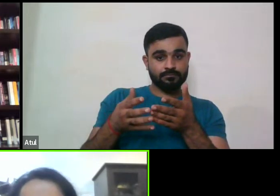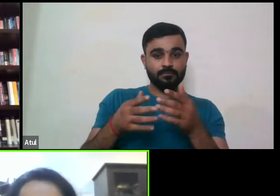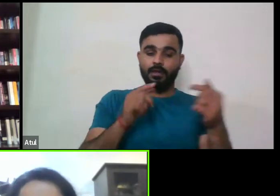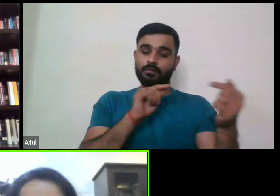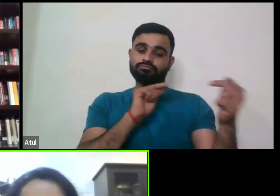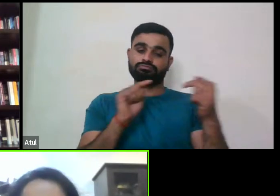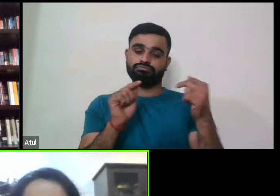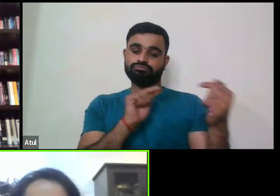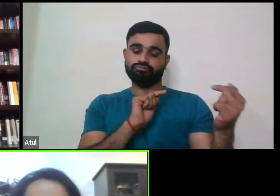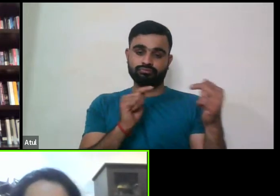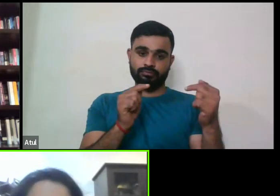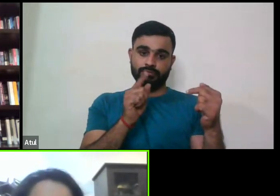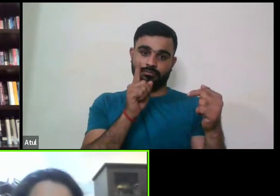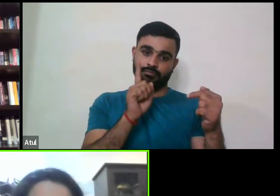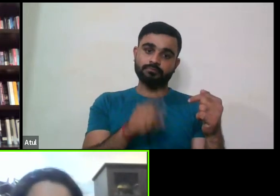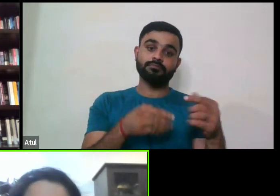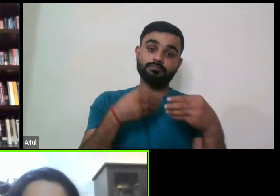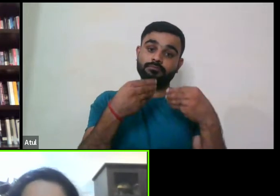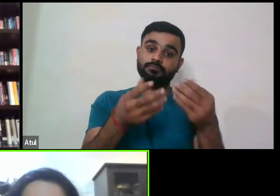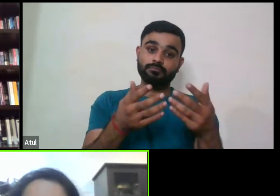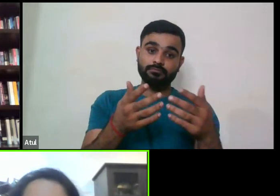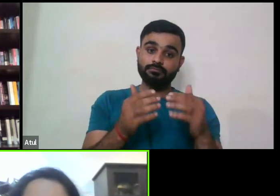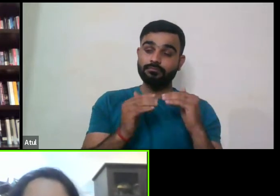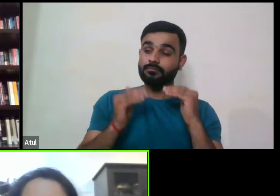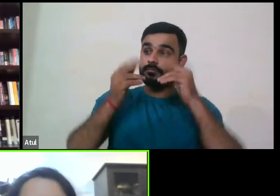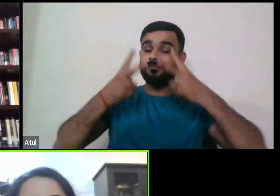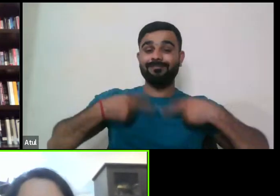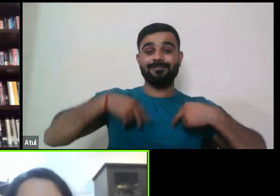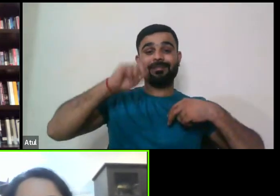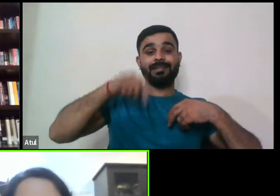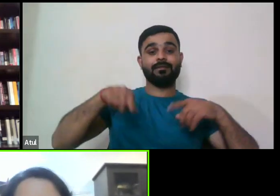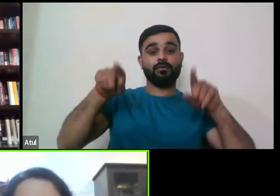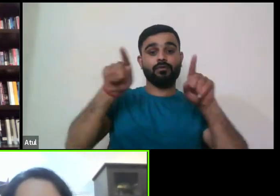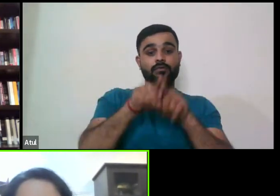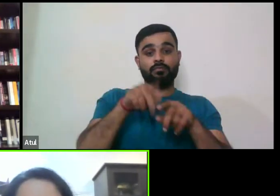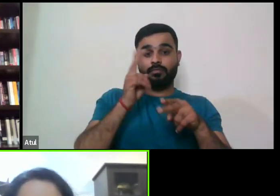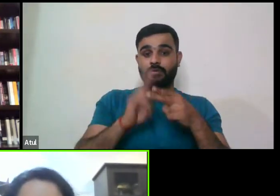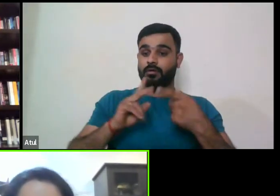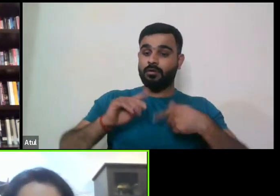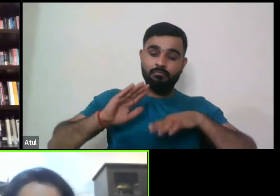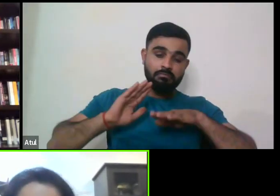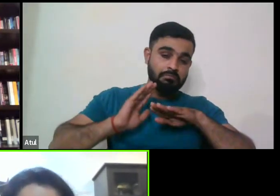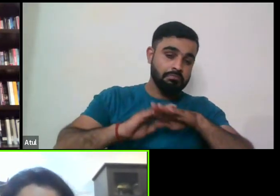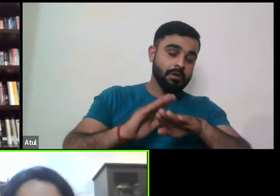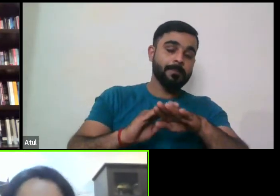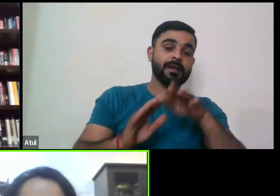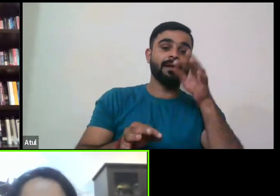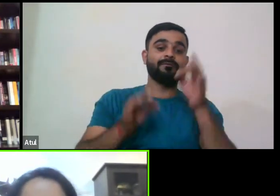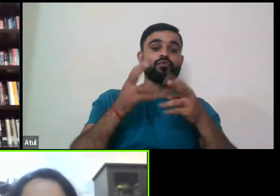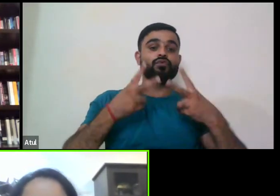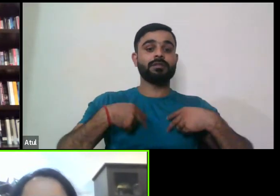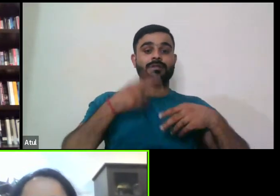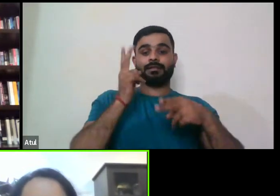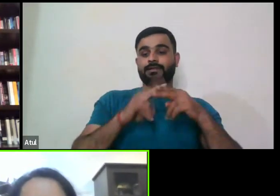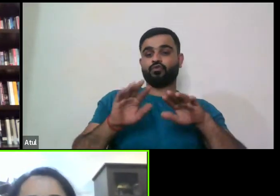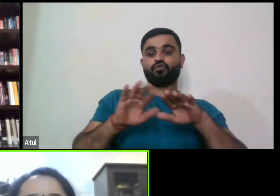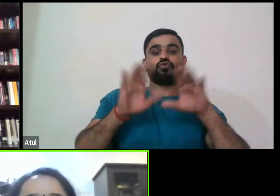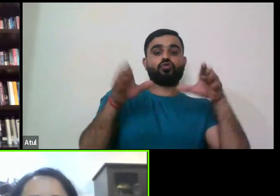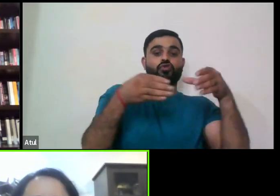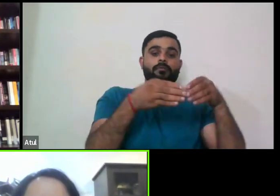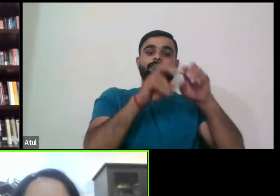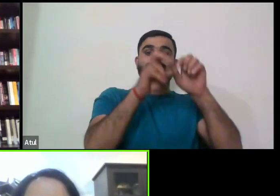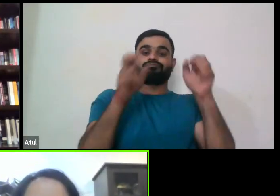argument that given that most of the senior advocates are likely to be more experienced than the judges sitting on the bench, it